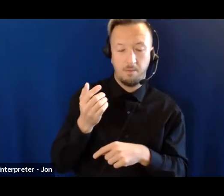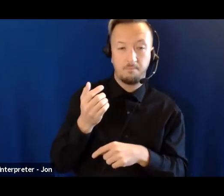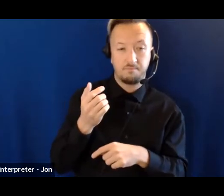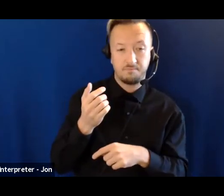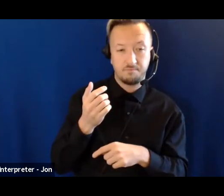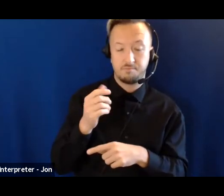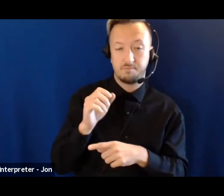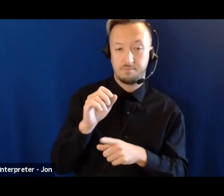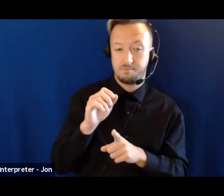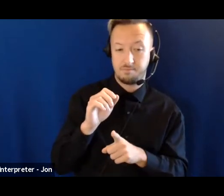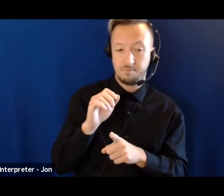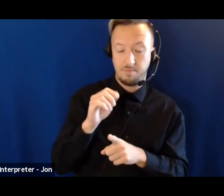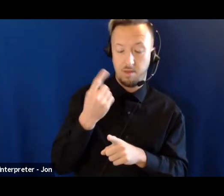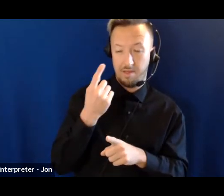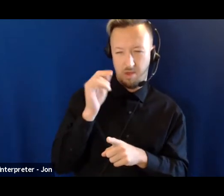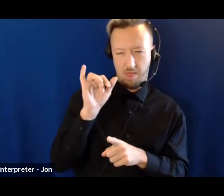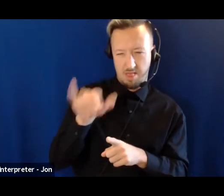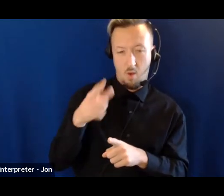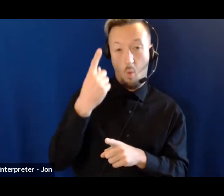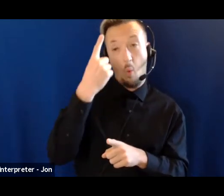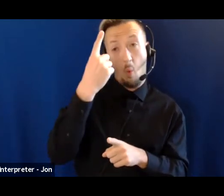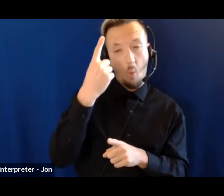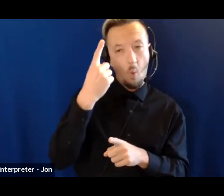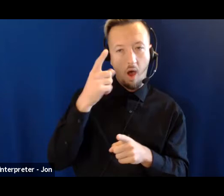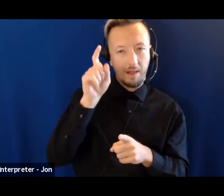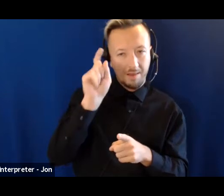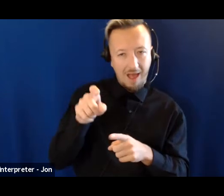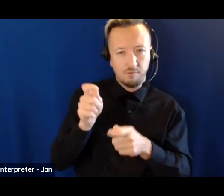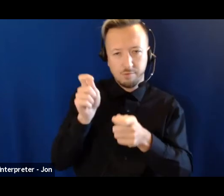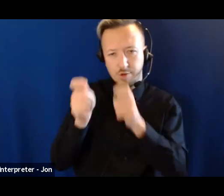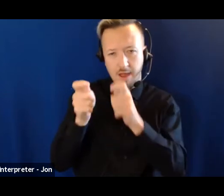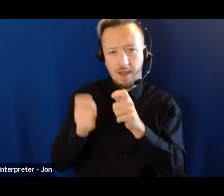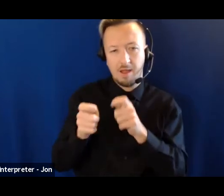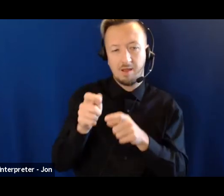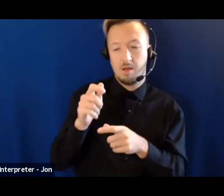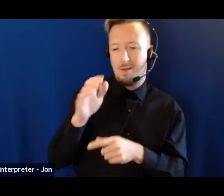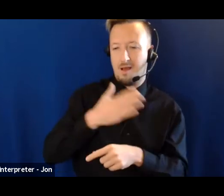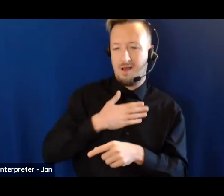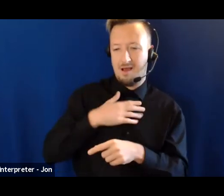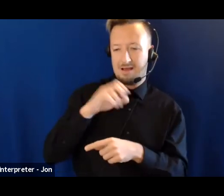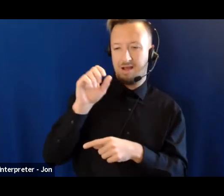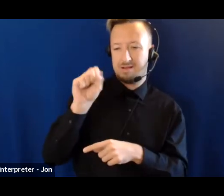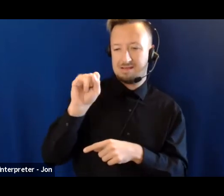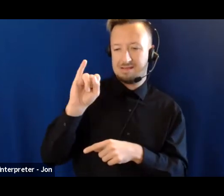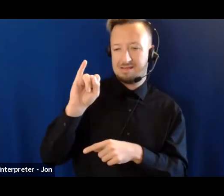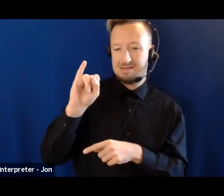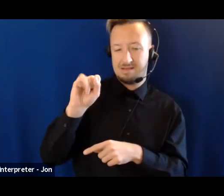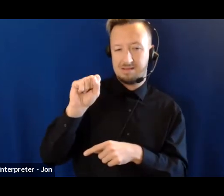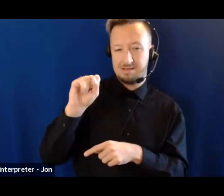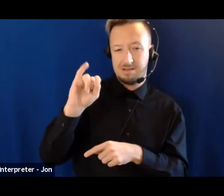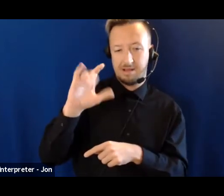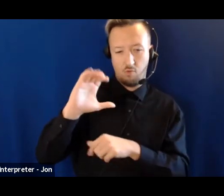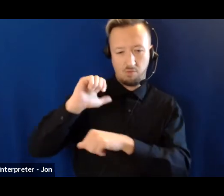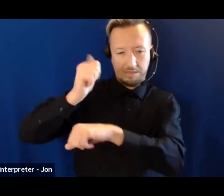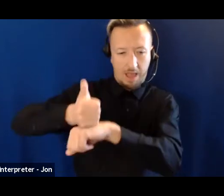And one of the things that we have to revise is how our silk was established. And this has been so interesting because I thought,